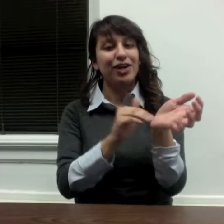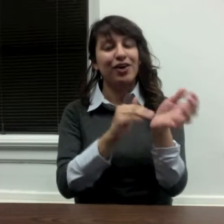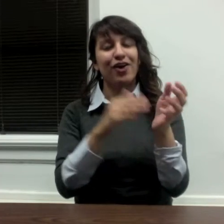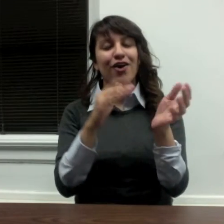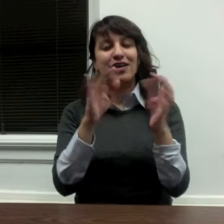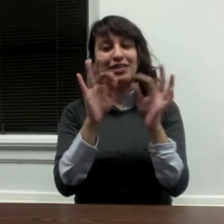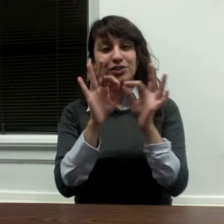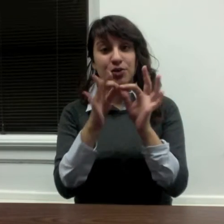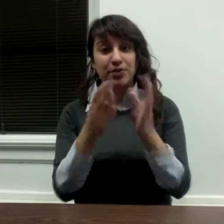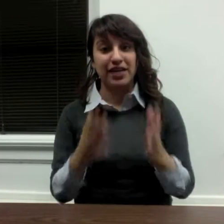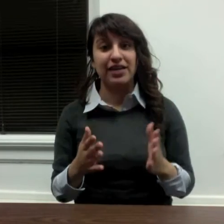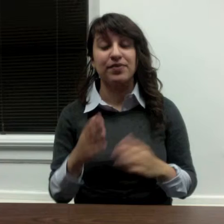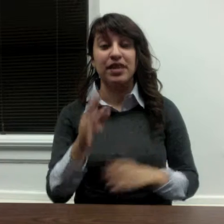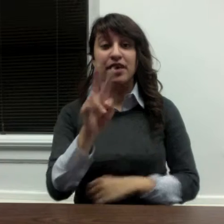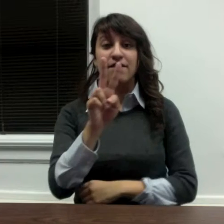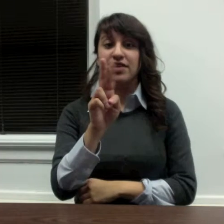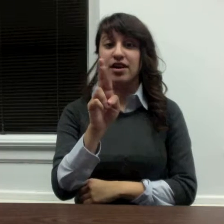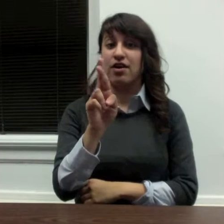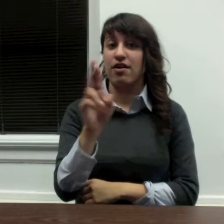VRS and VRI.